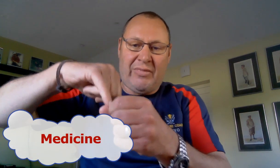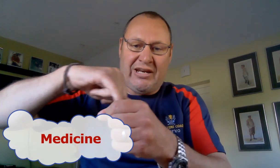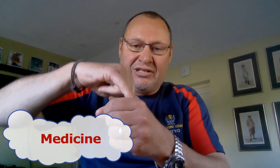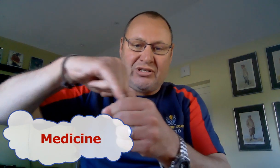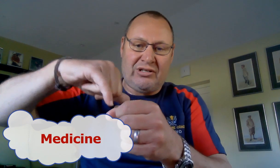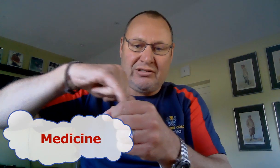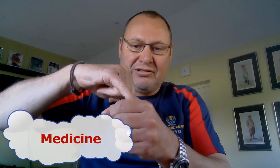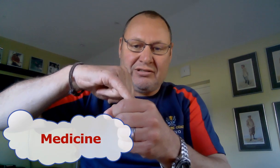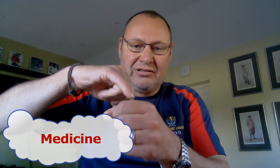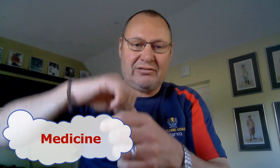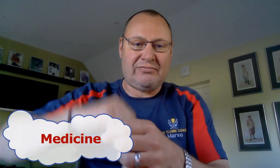Medicine.